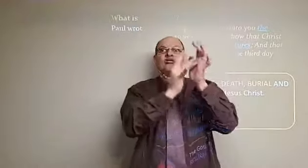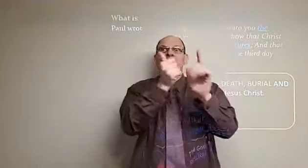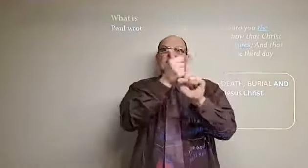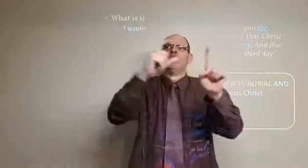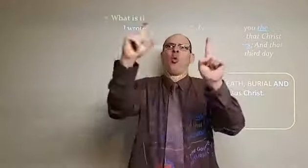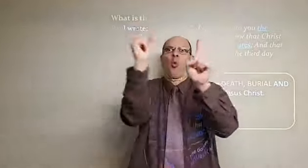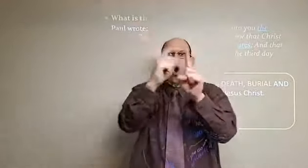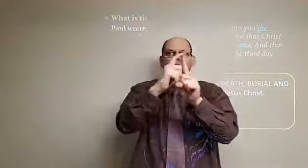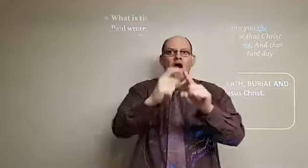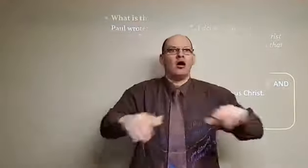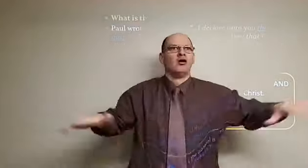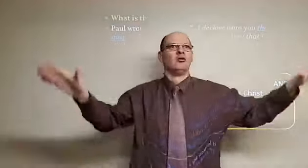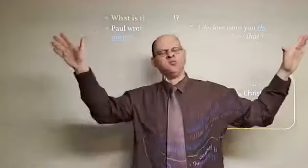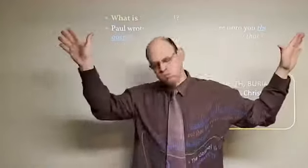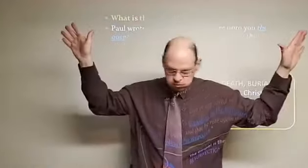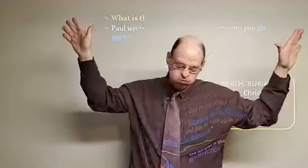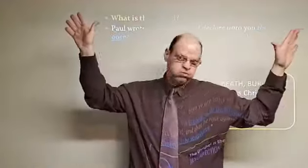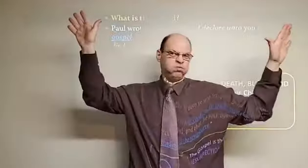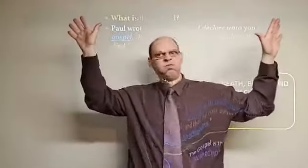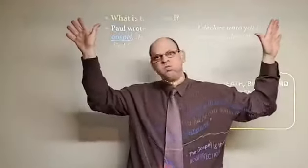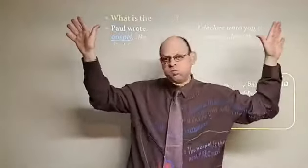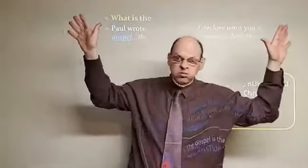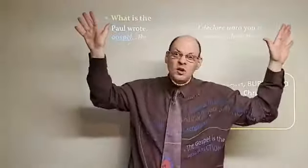cross Jesus the word was on the cross